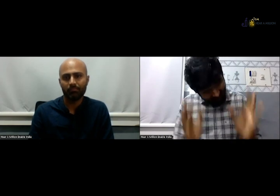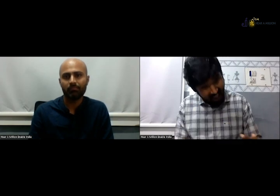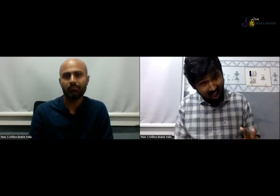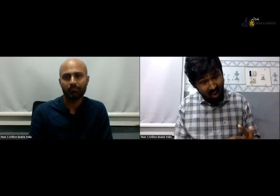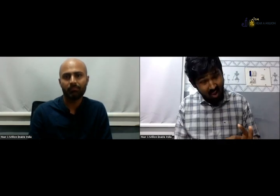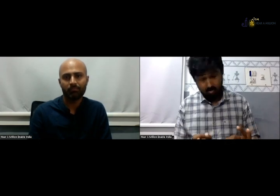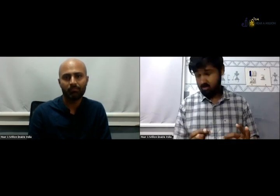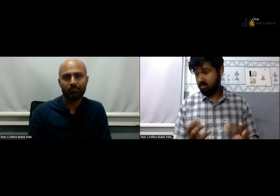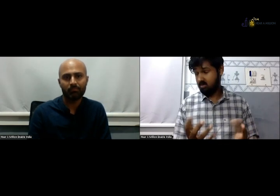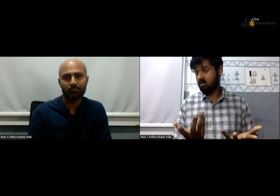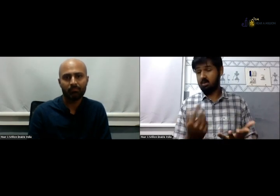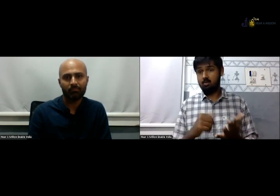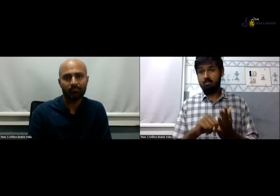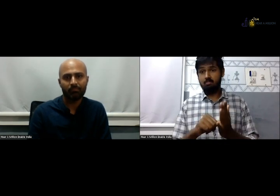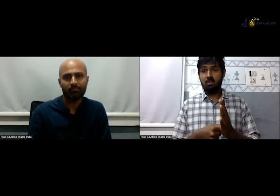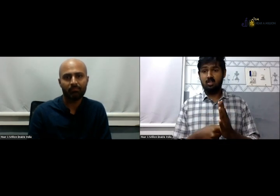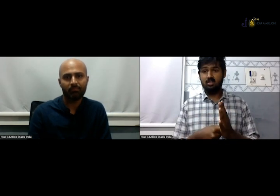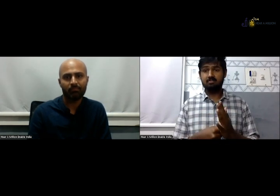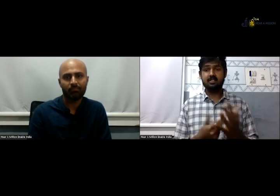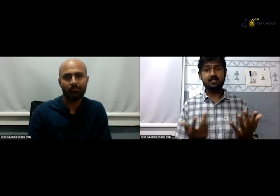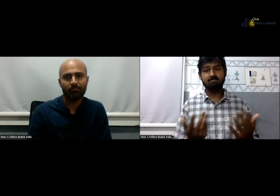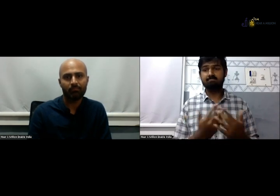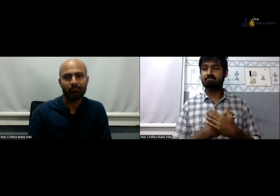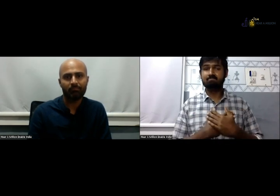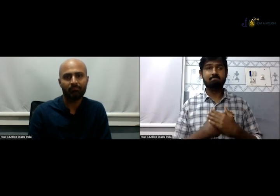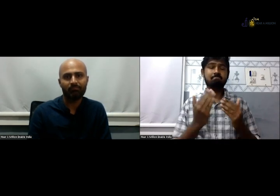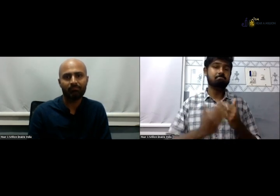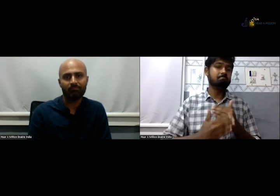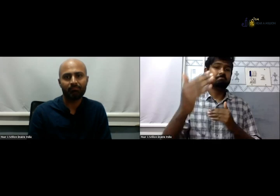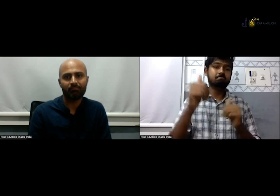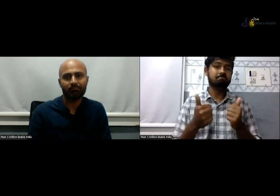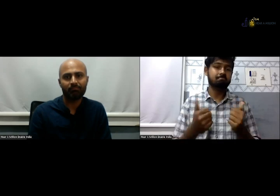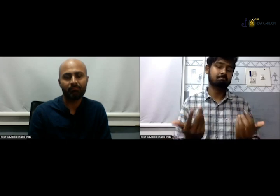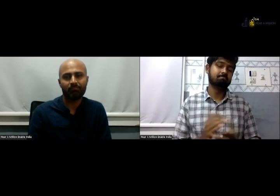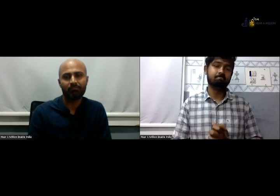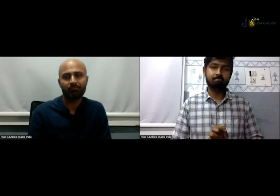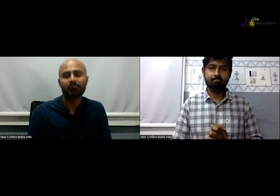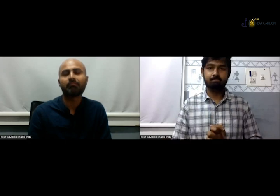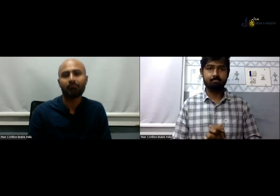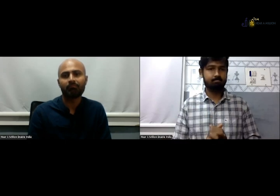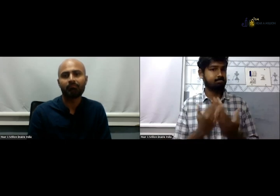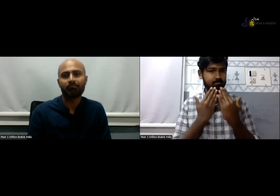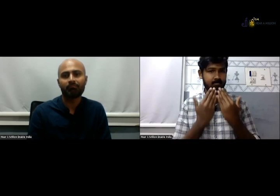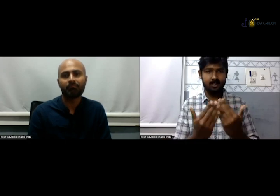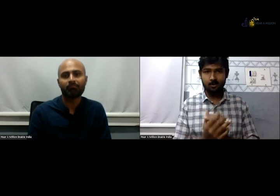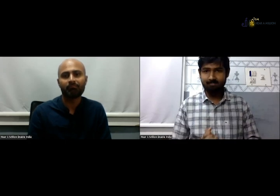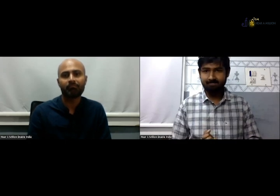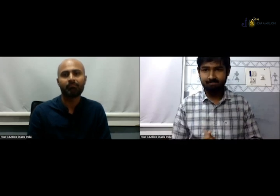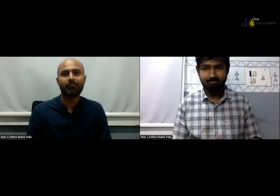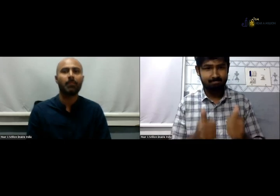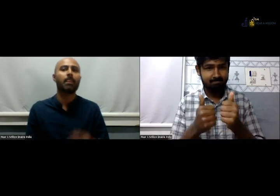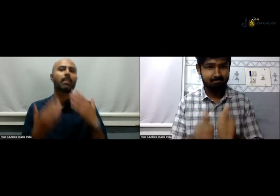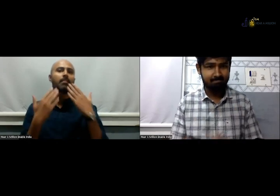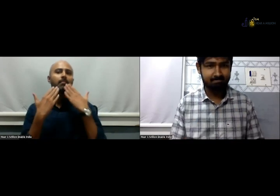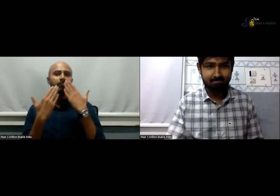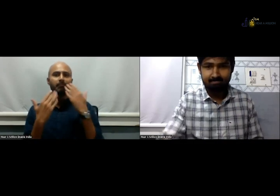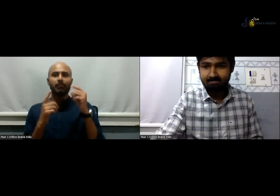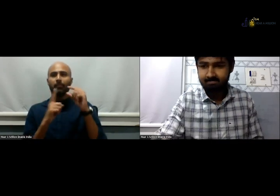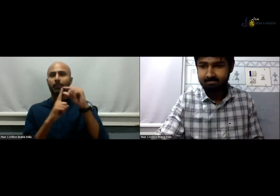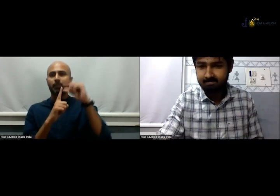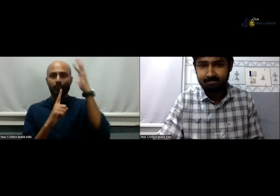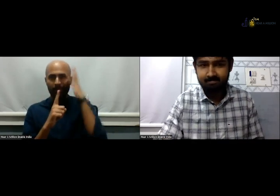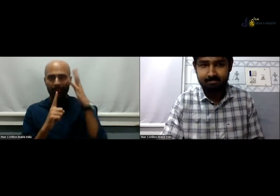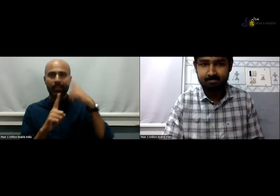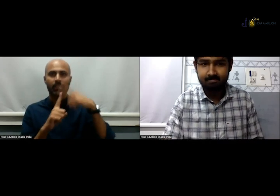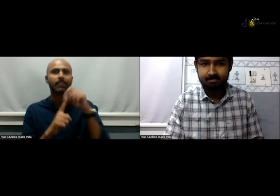I mean, I couldn't believe that that time we were talking about it, and now she is not here with us. We